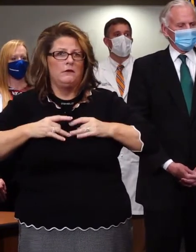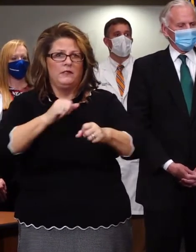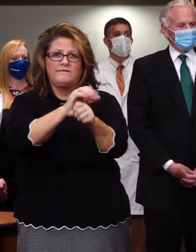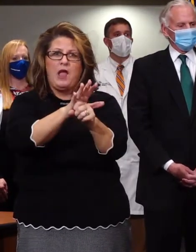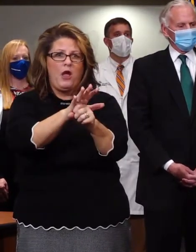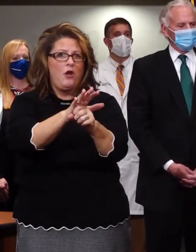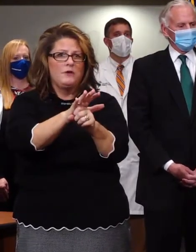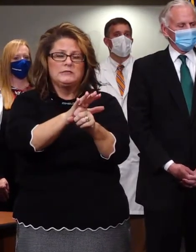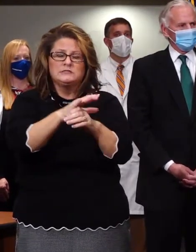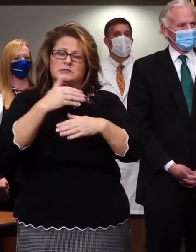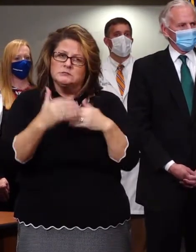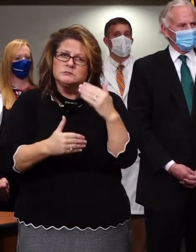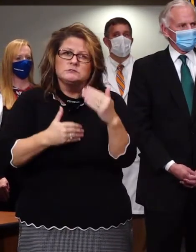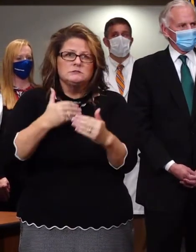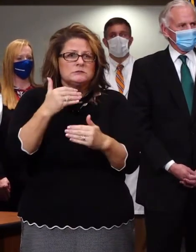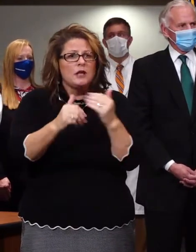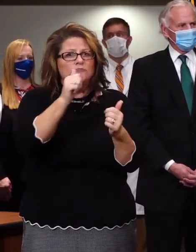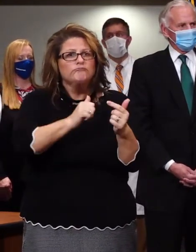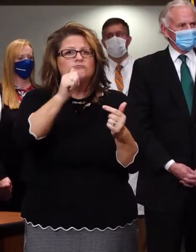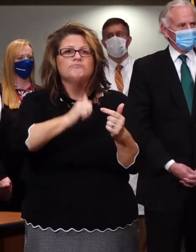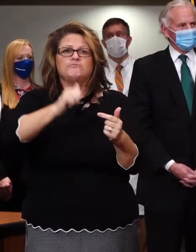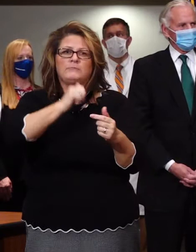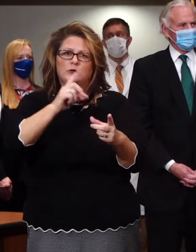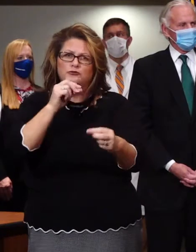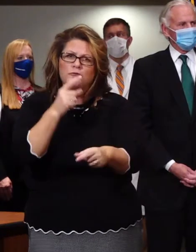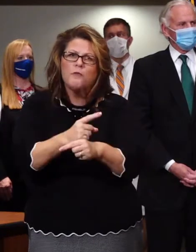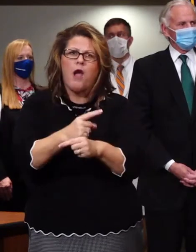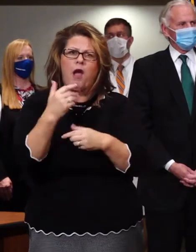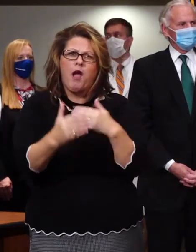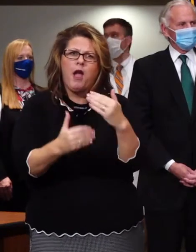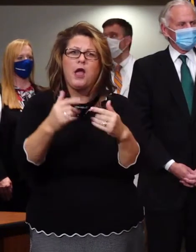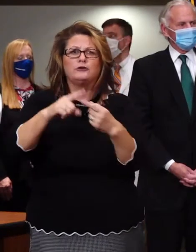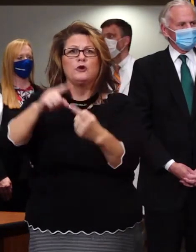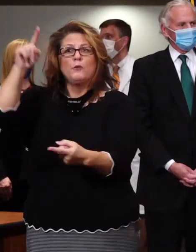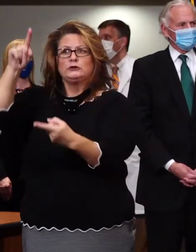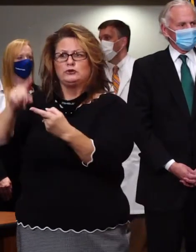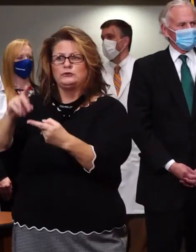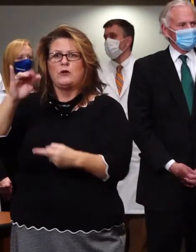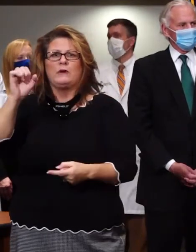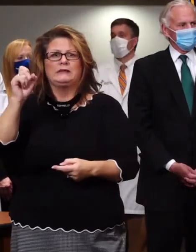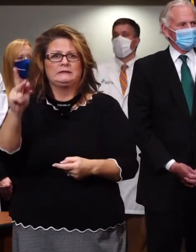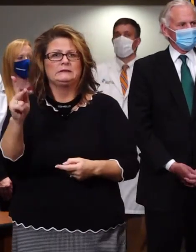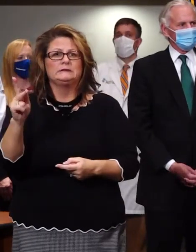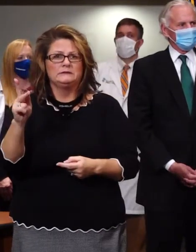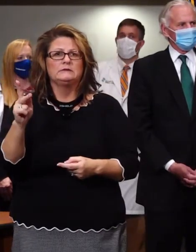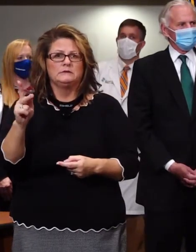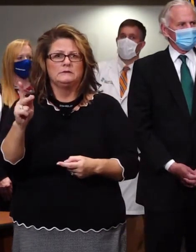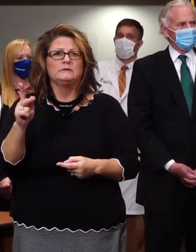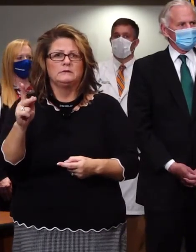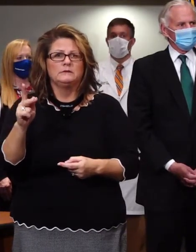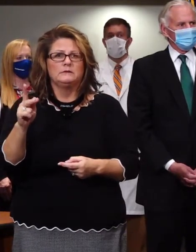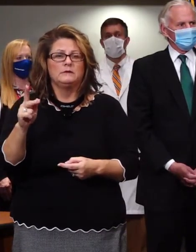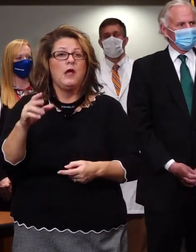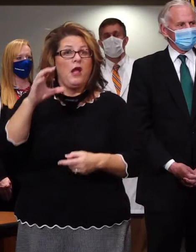It's important also to understand that the risk and potential impact of COVID has not somehow magically